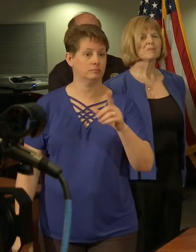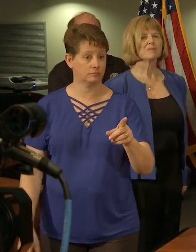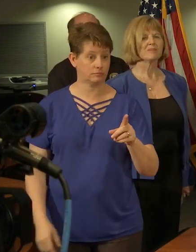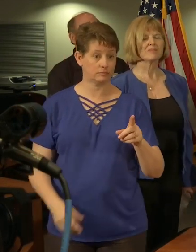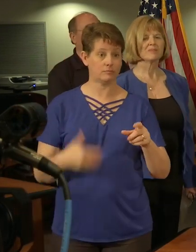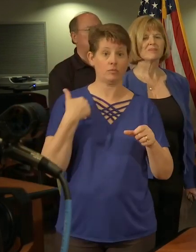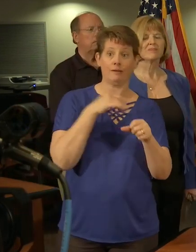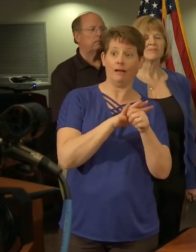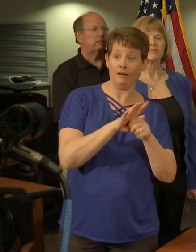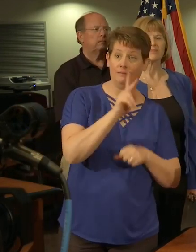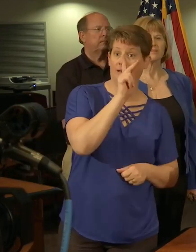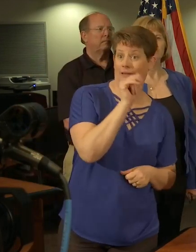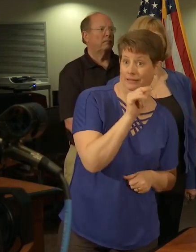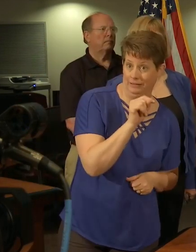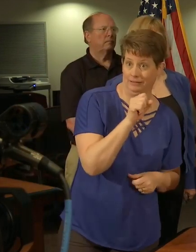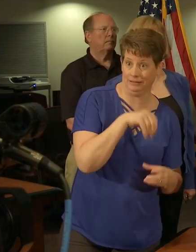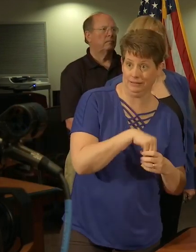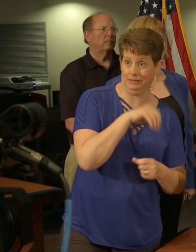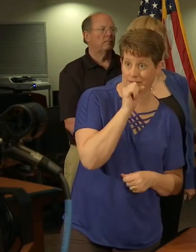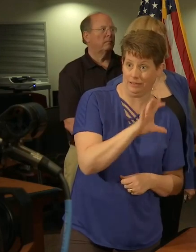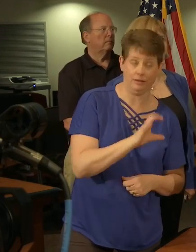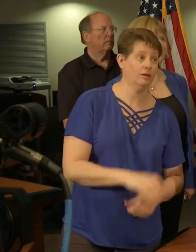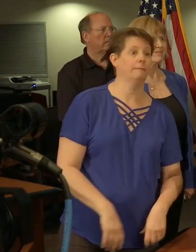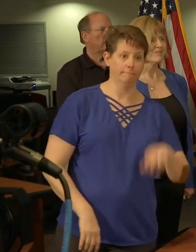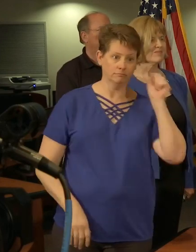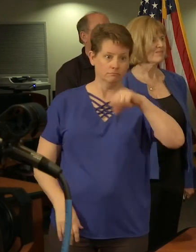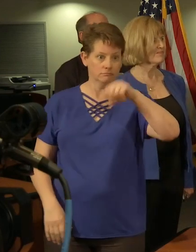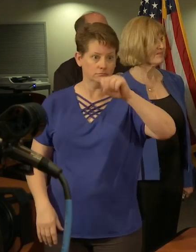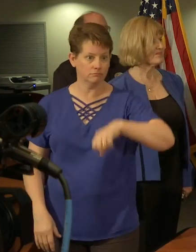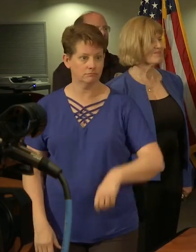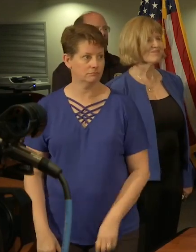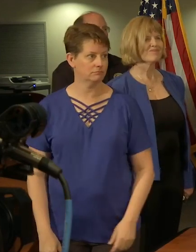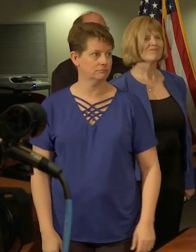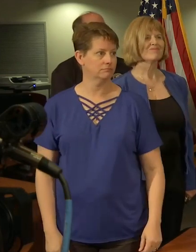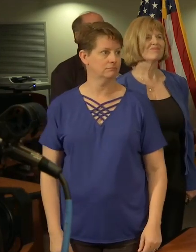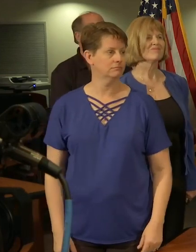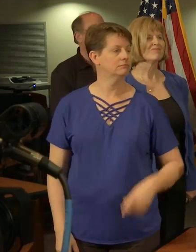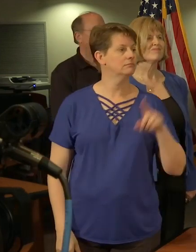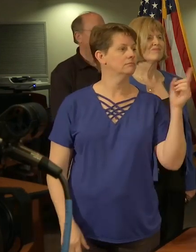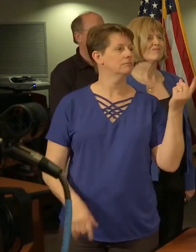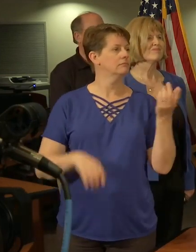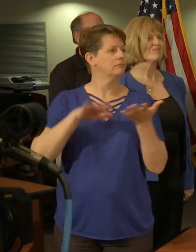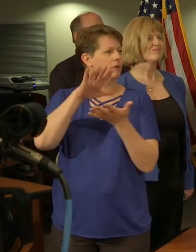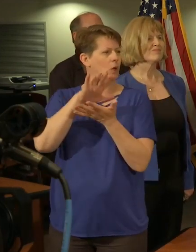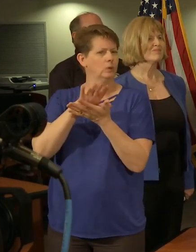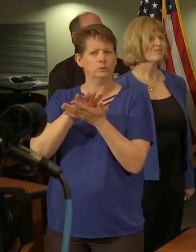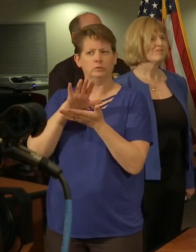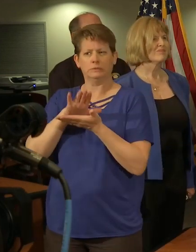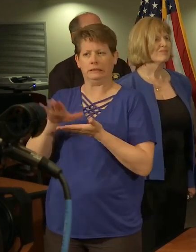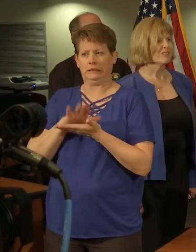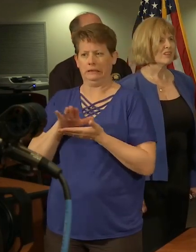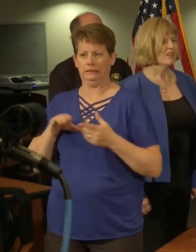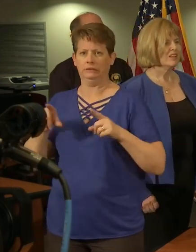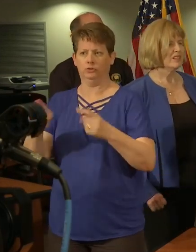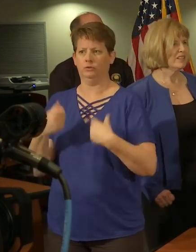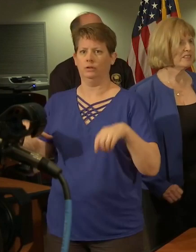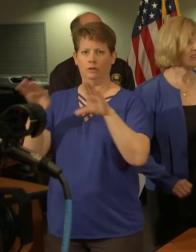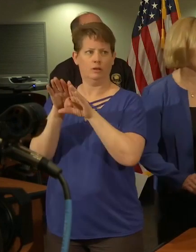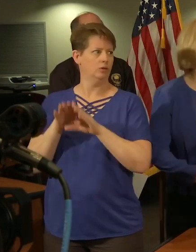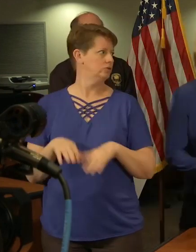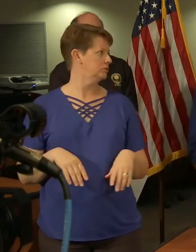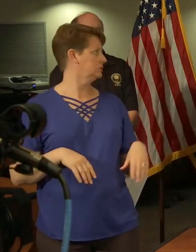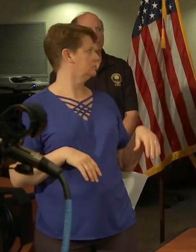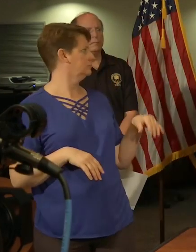enough kits in South Carolina? Yes. Okay. Are schools being disinfected during the closures?